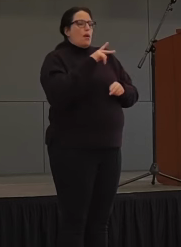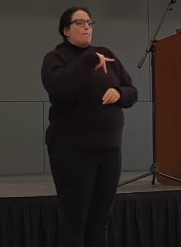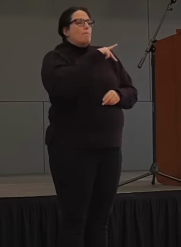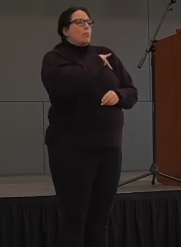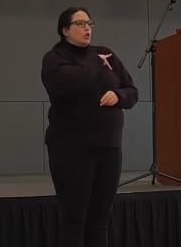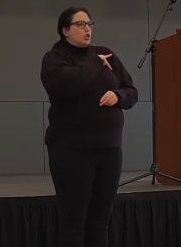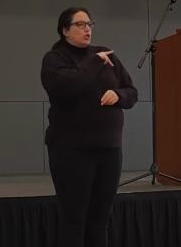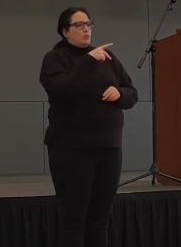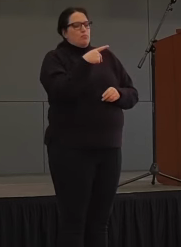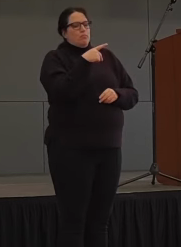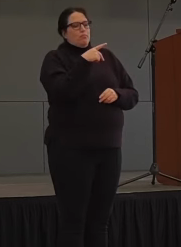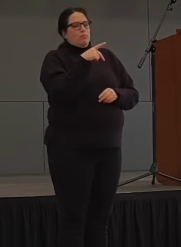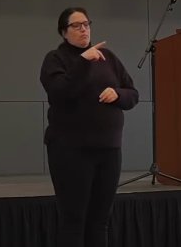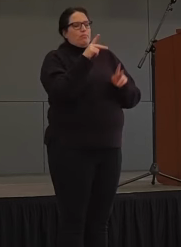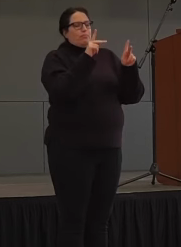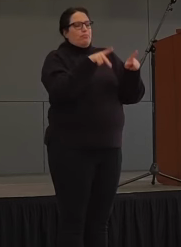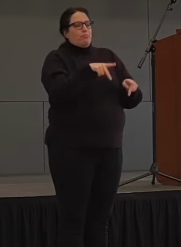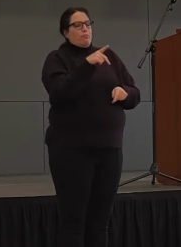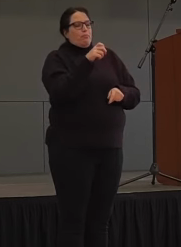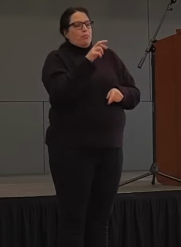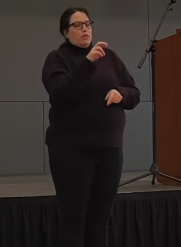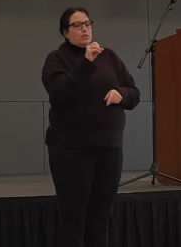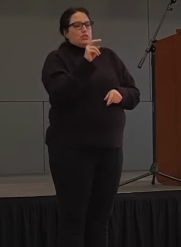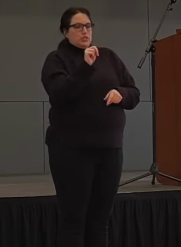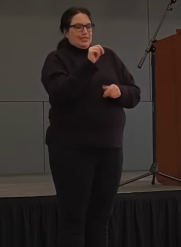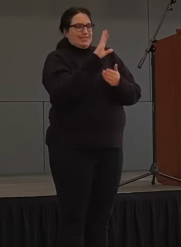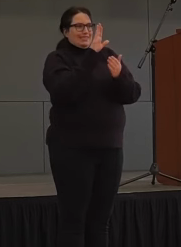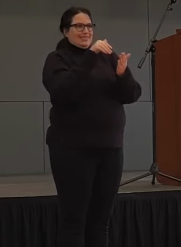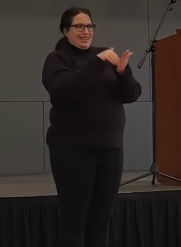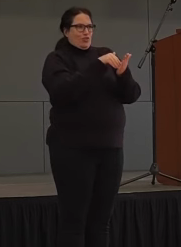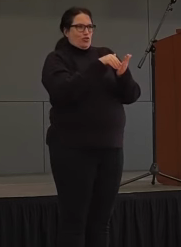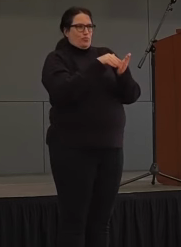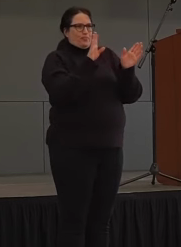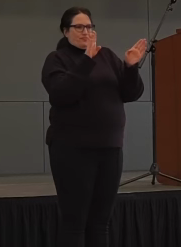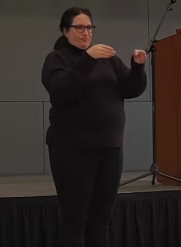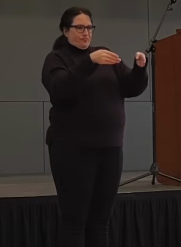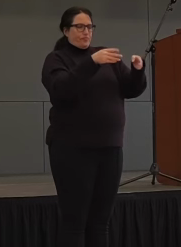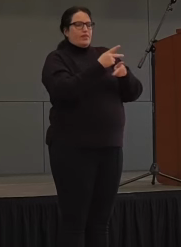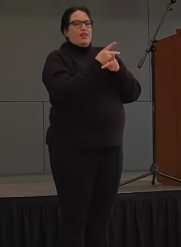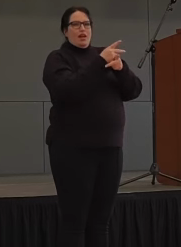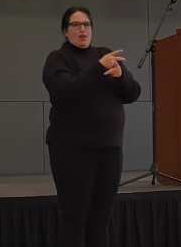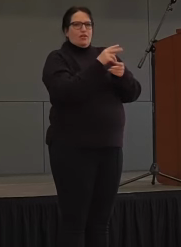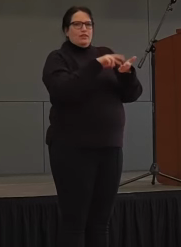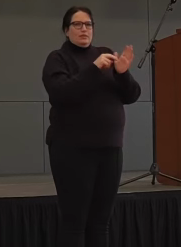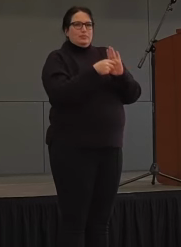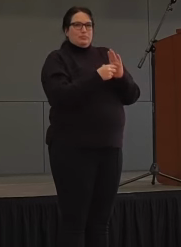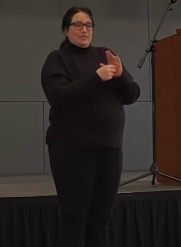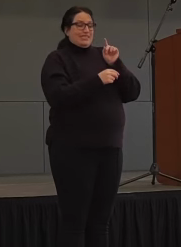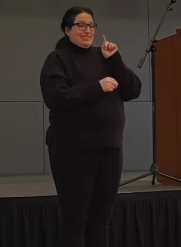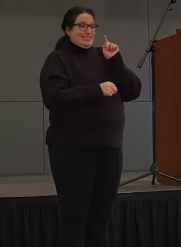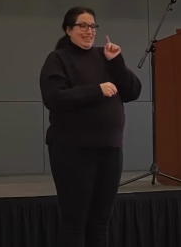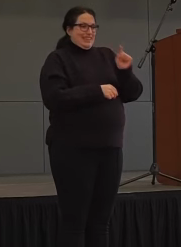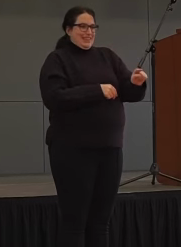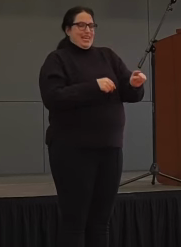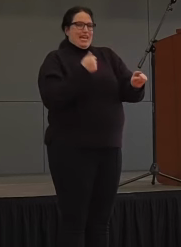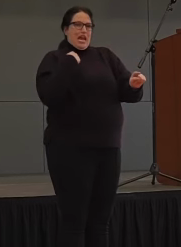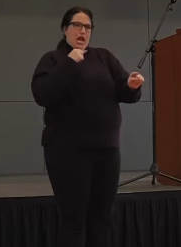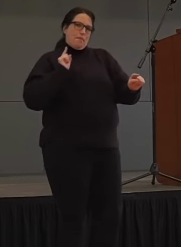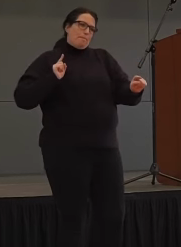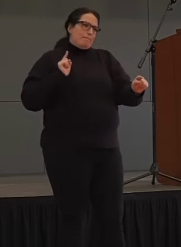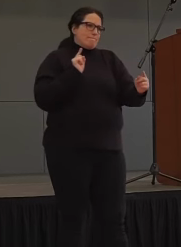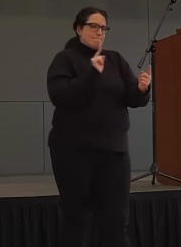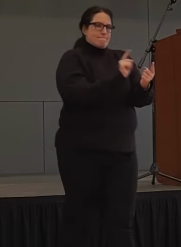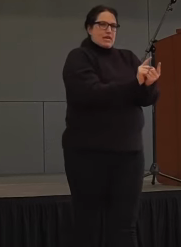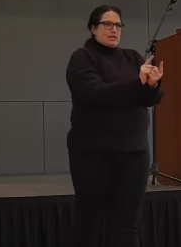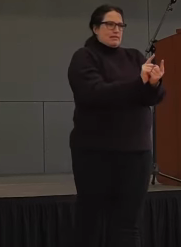person-centered care. That means meet the person where they are. If it's not something that we